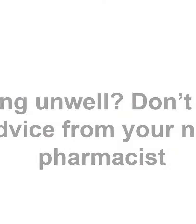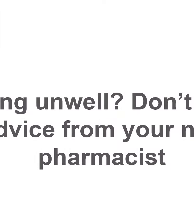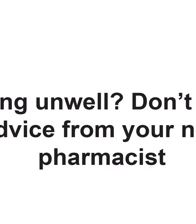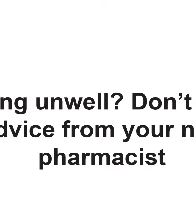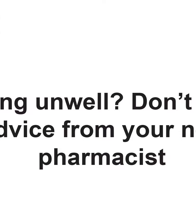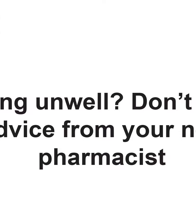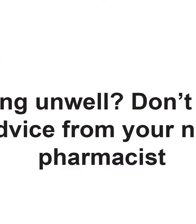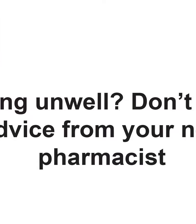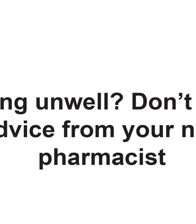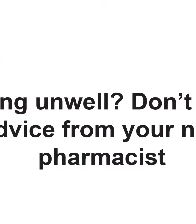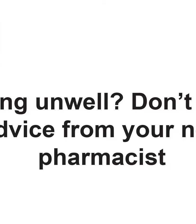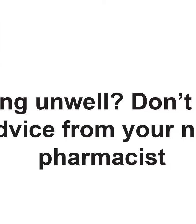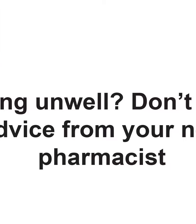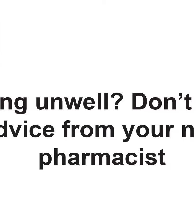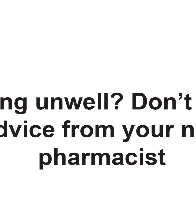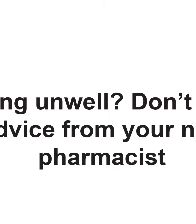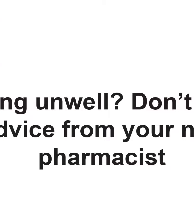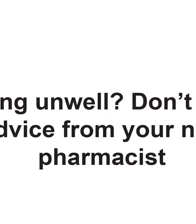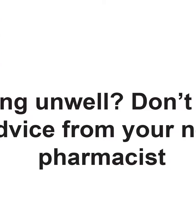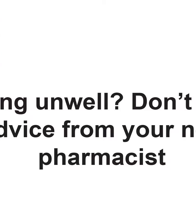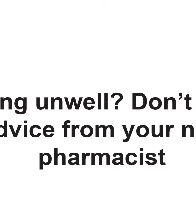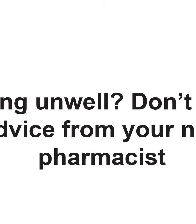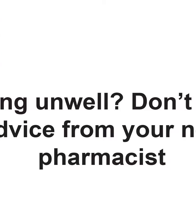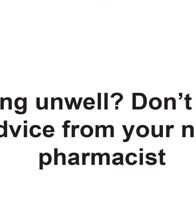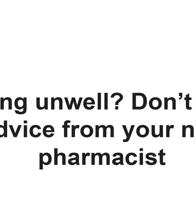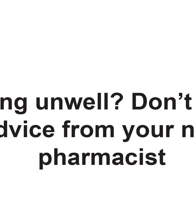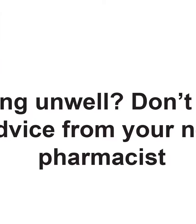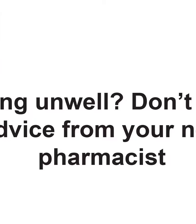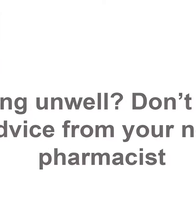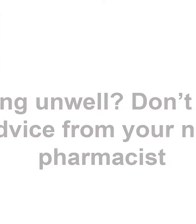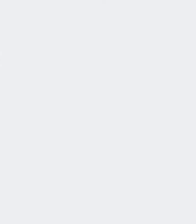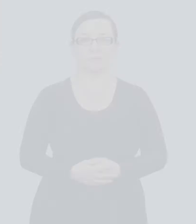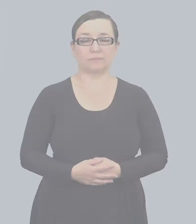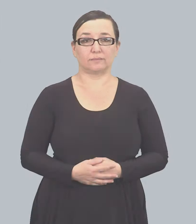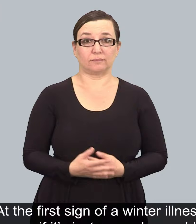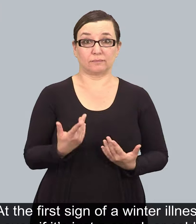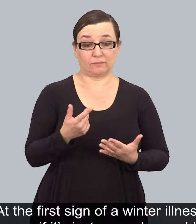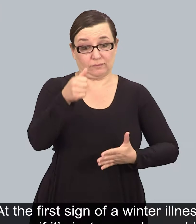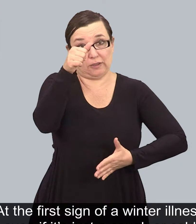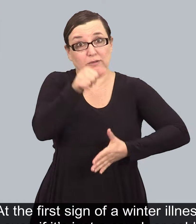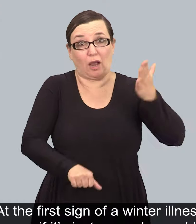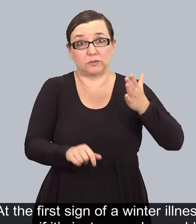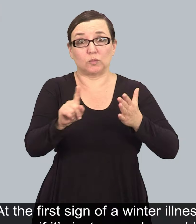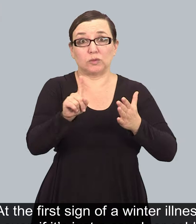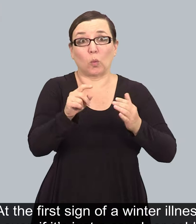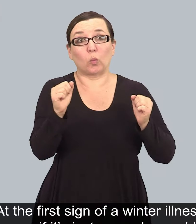Feeling unwell? Don't wait. Get advice from your nearest pharmacist. At the first sign of a winter